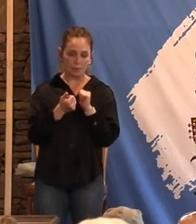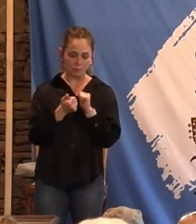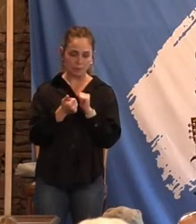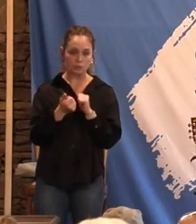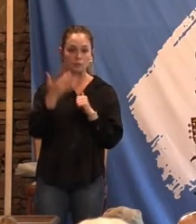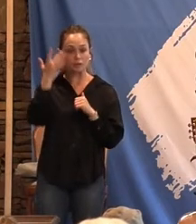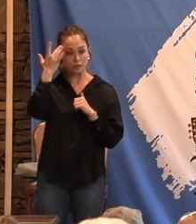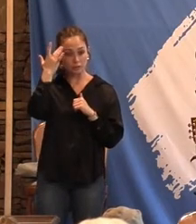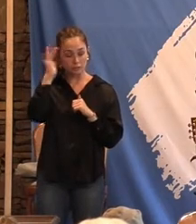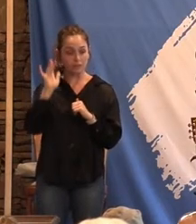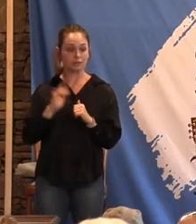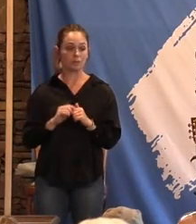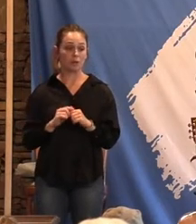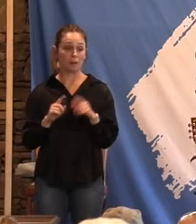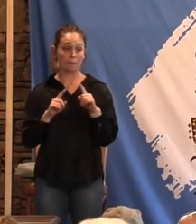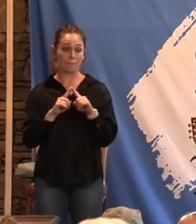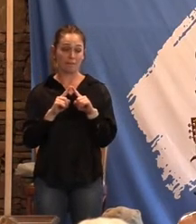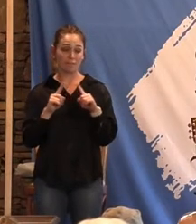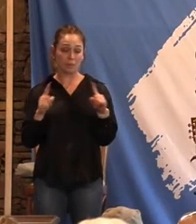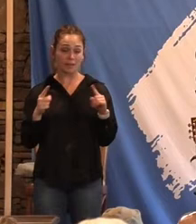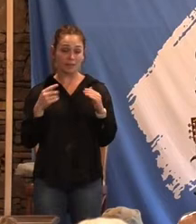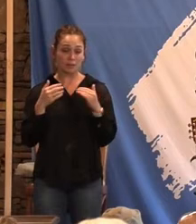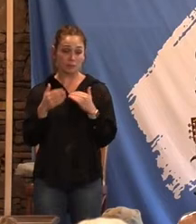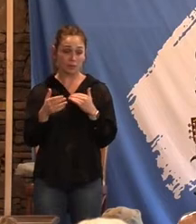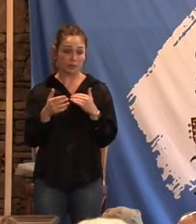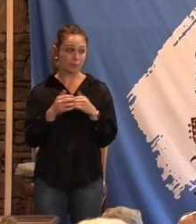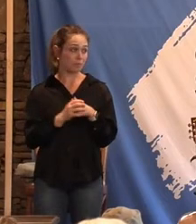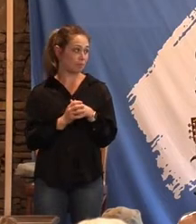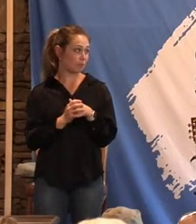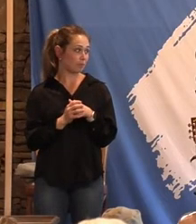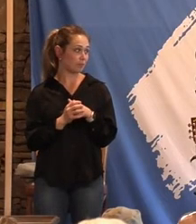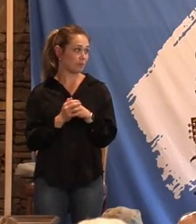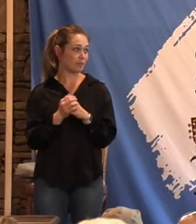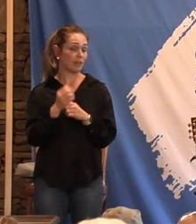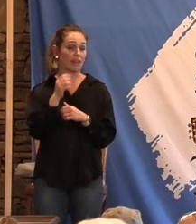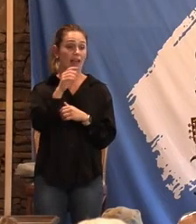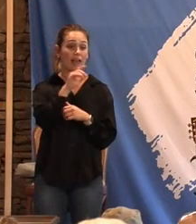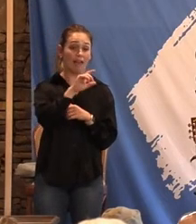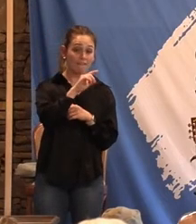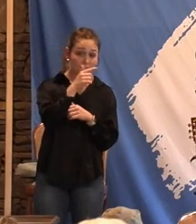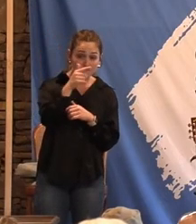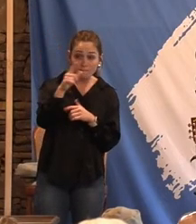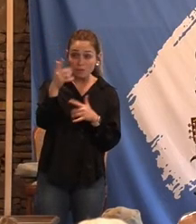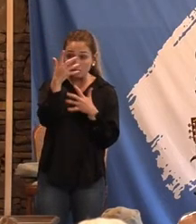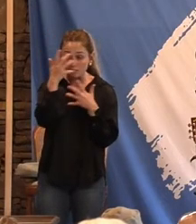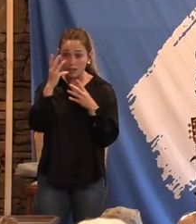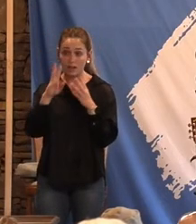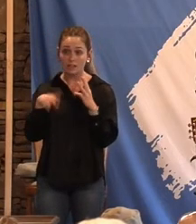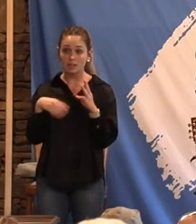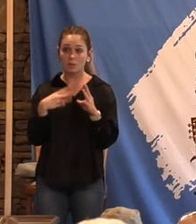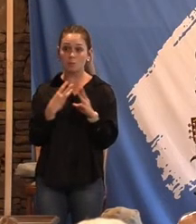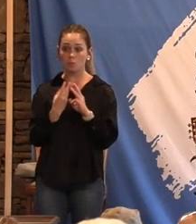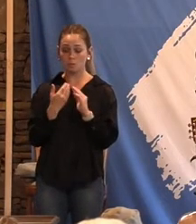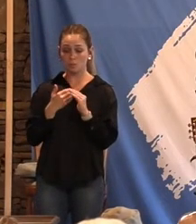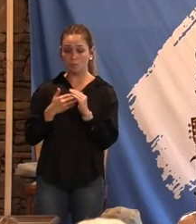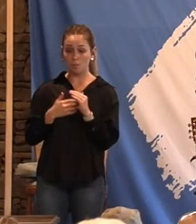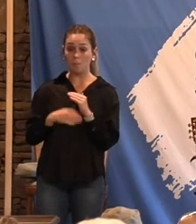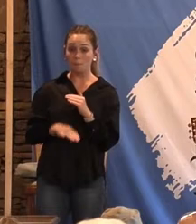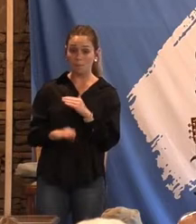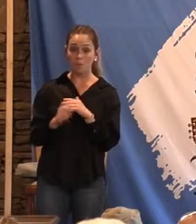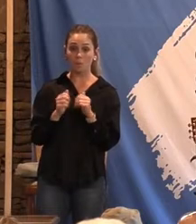wisdom. But from now on, every other tiger in the world was born